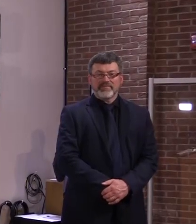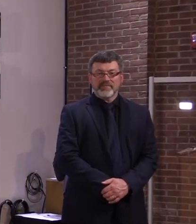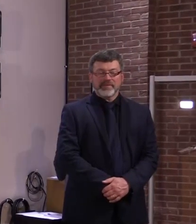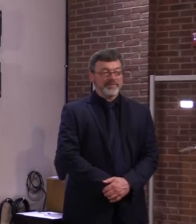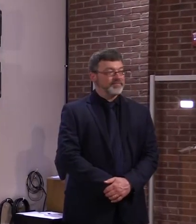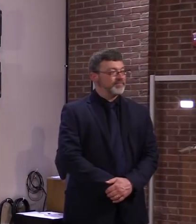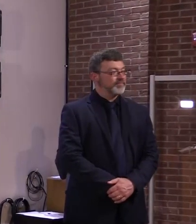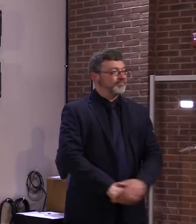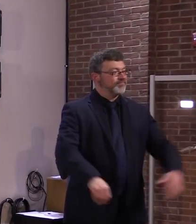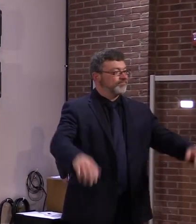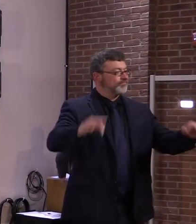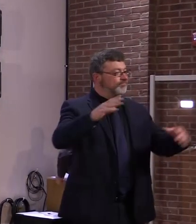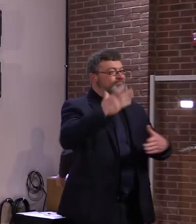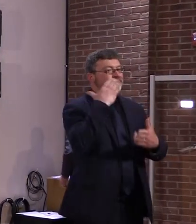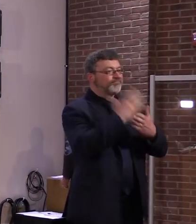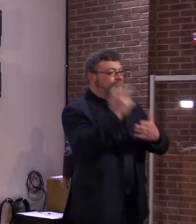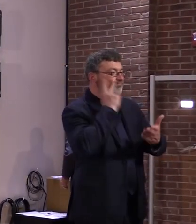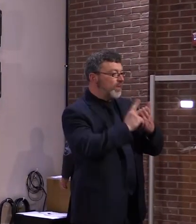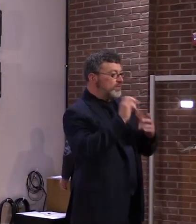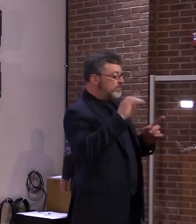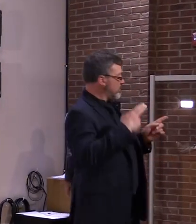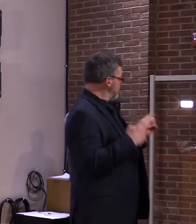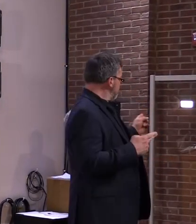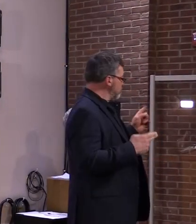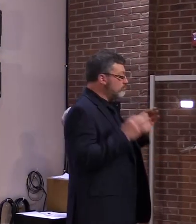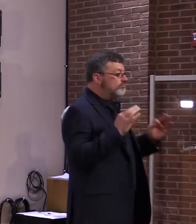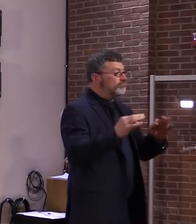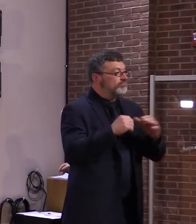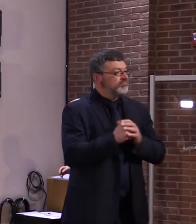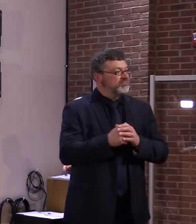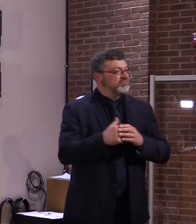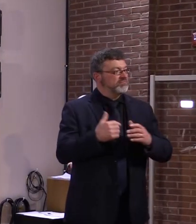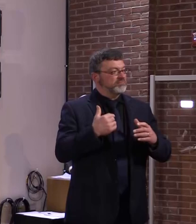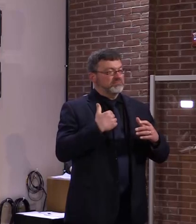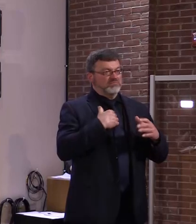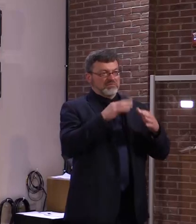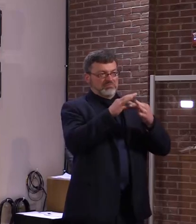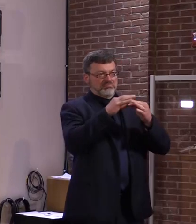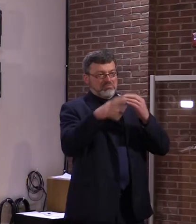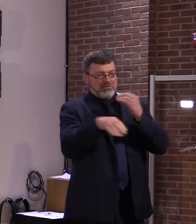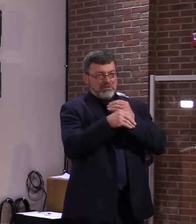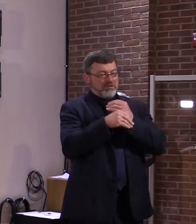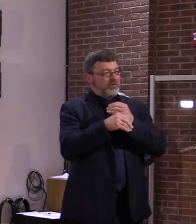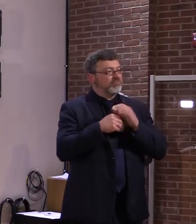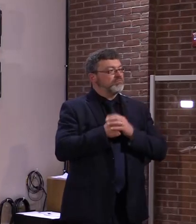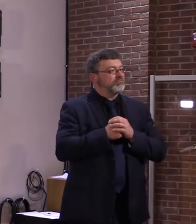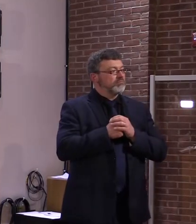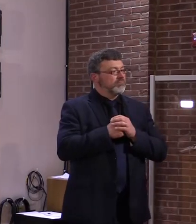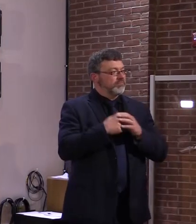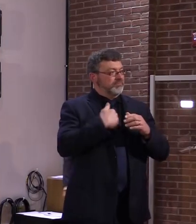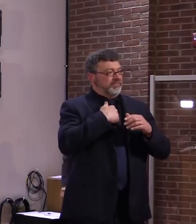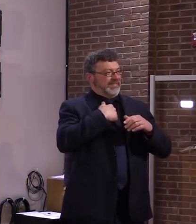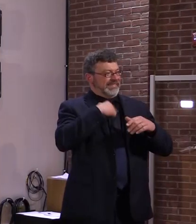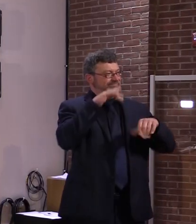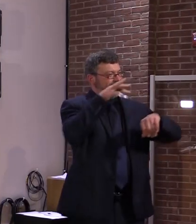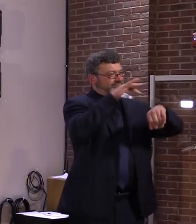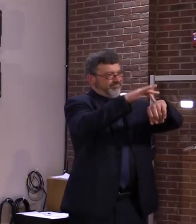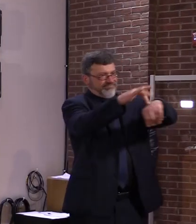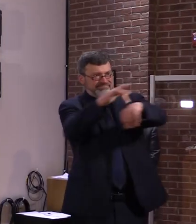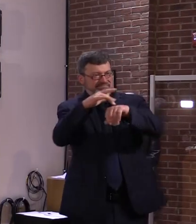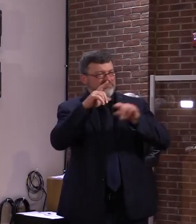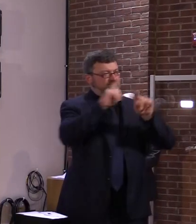Thanks, Secretary Smith. And just to add to your comments, at a number of the sites I've been to already where vaccinations are